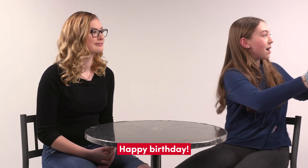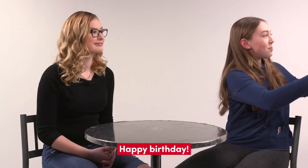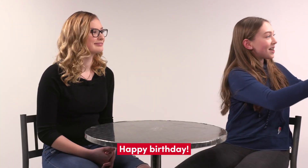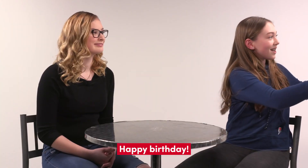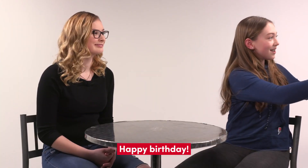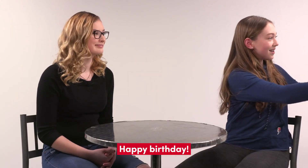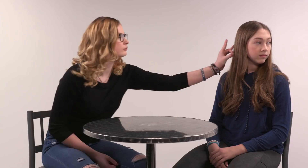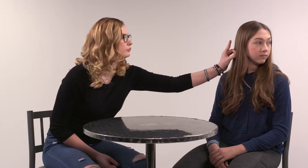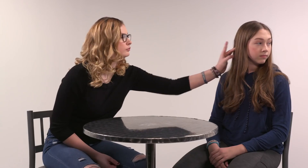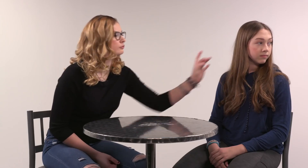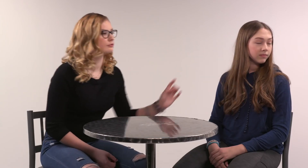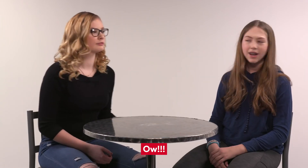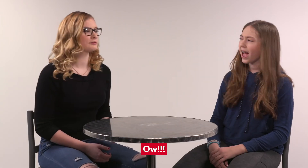Happy birthday.